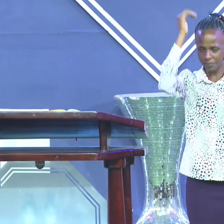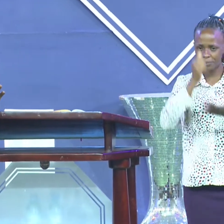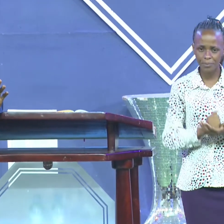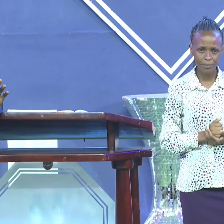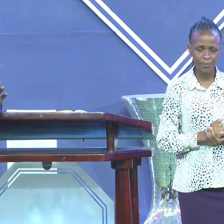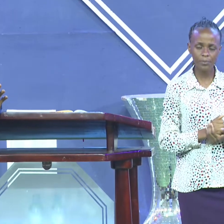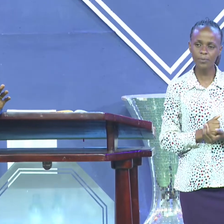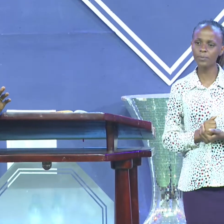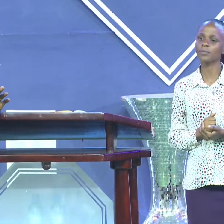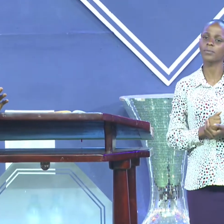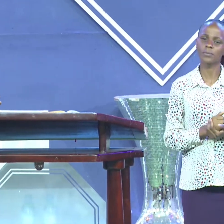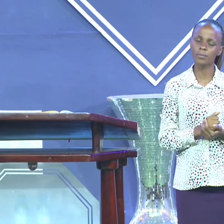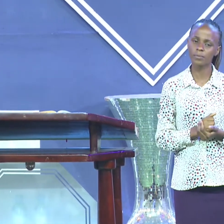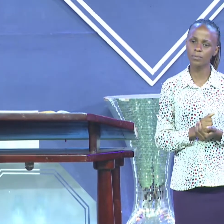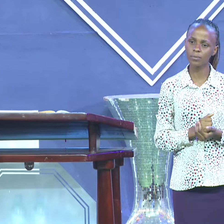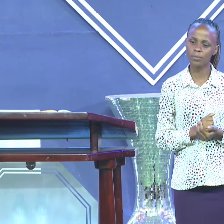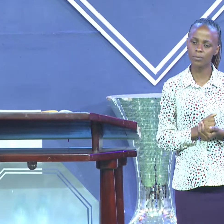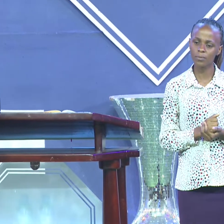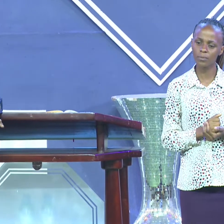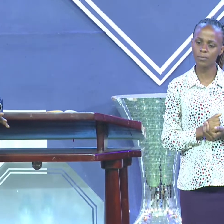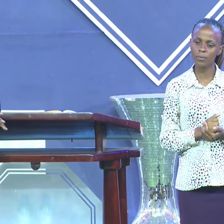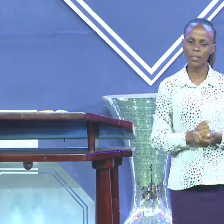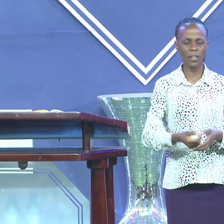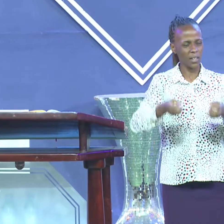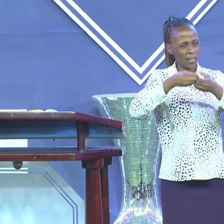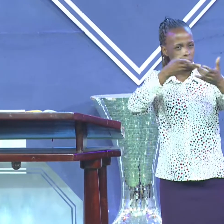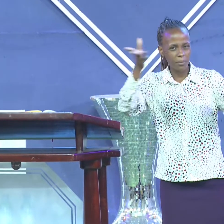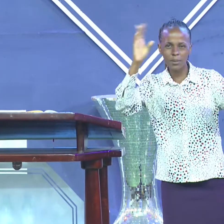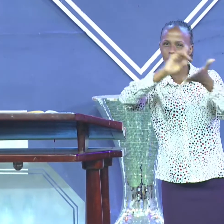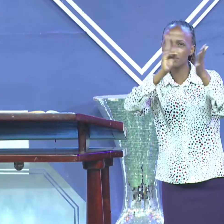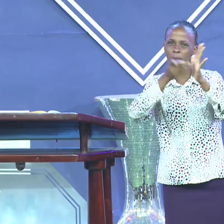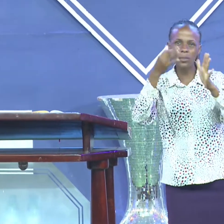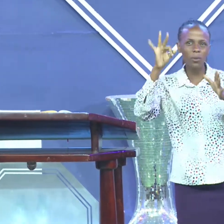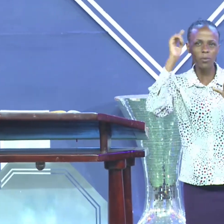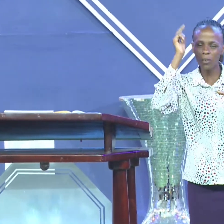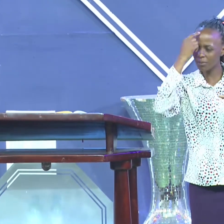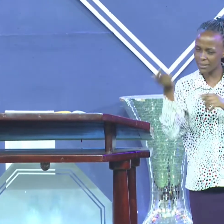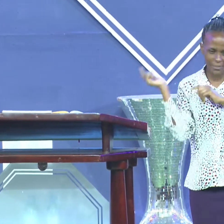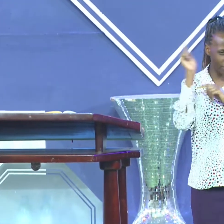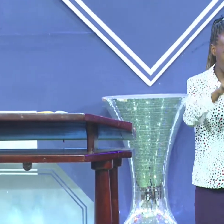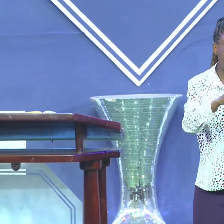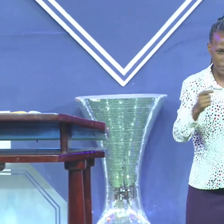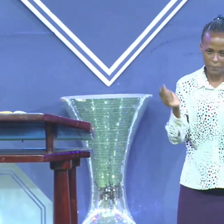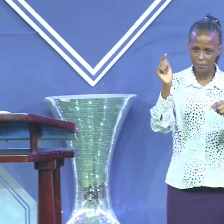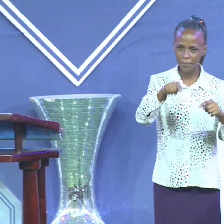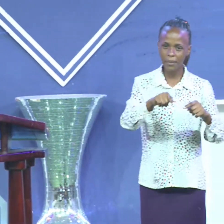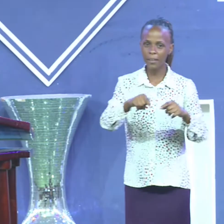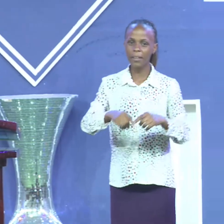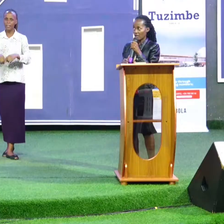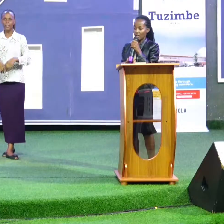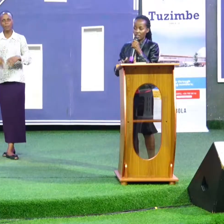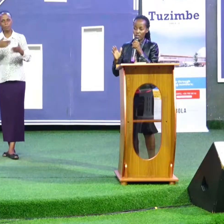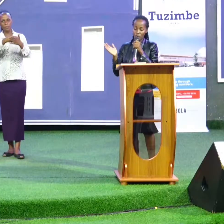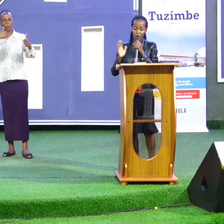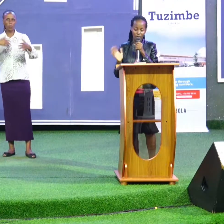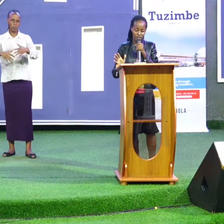Amen. Waliwo projects za government nyingi ezijja. There are so many government projects that are coming up. Waliwo operation worth